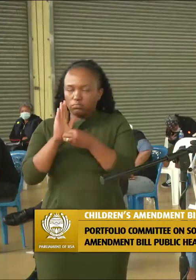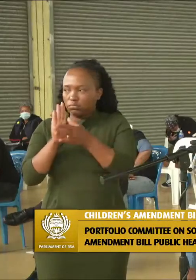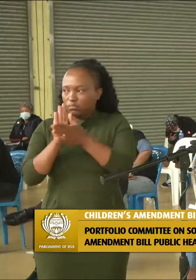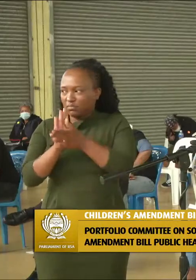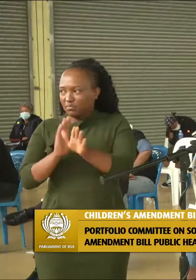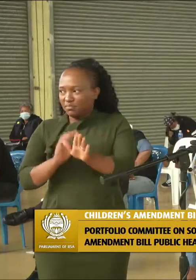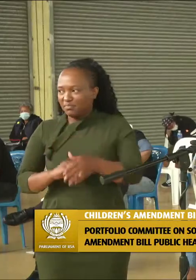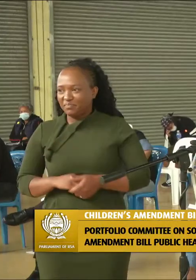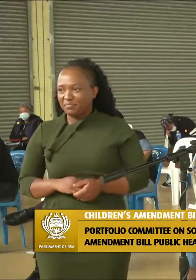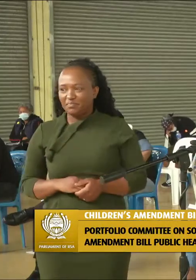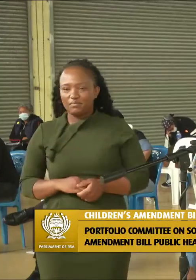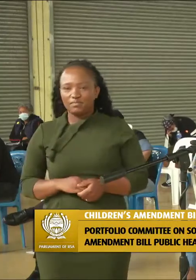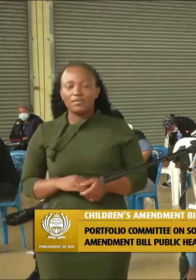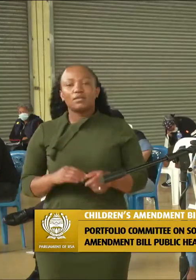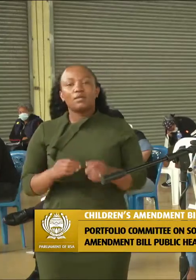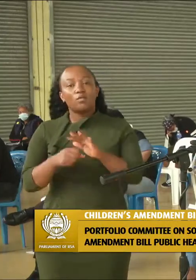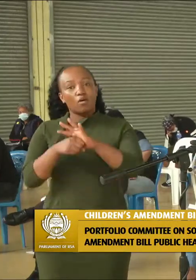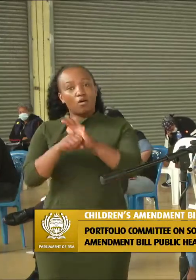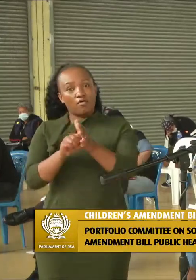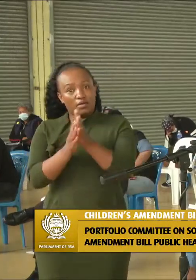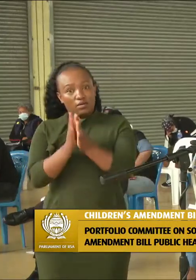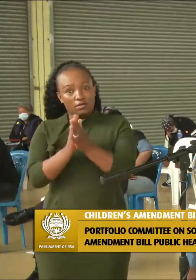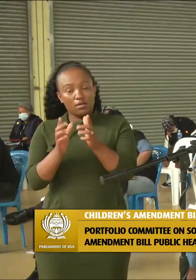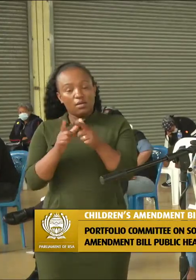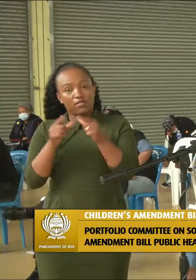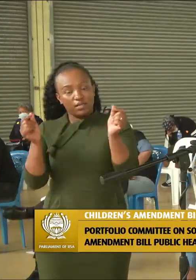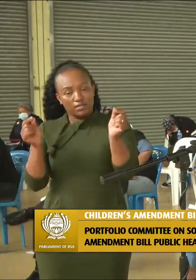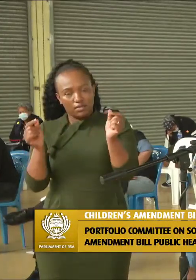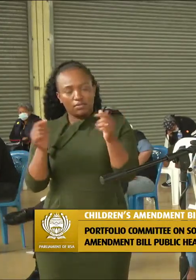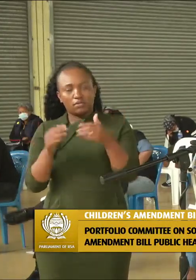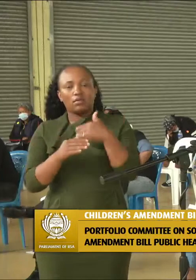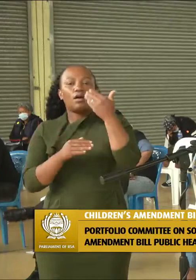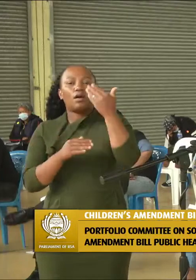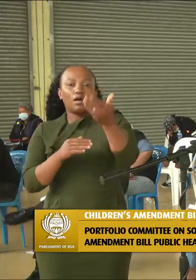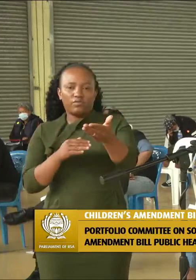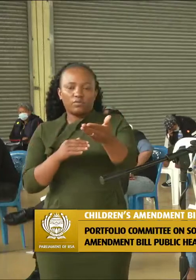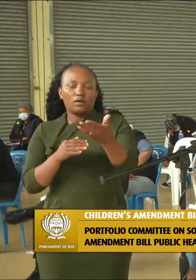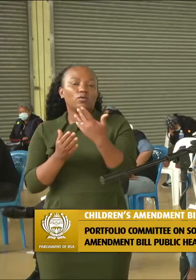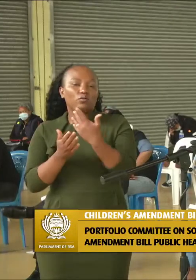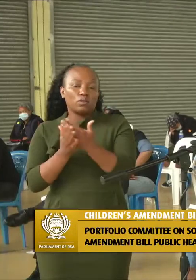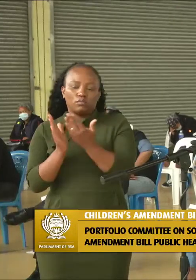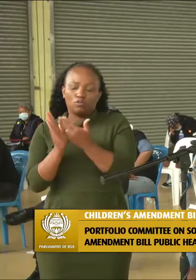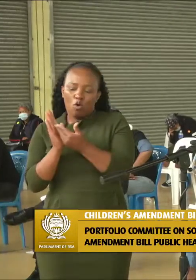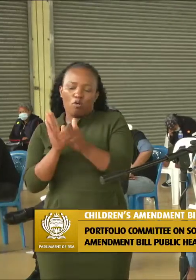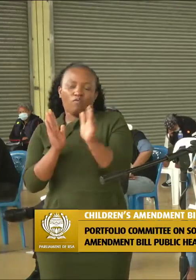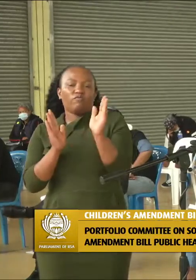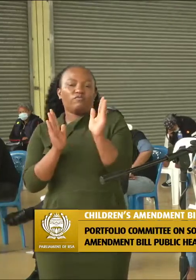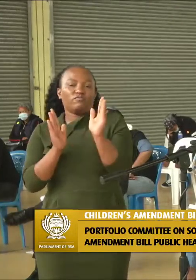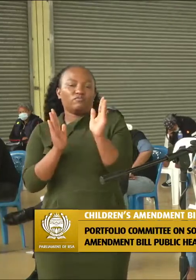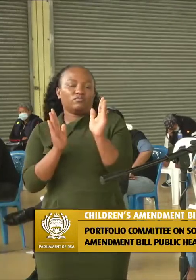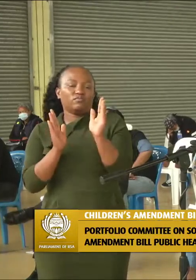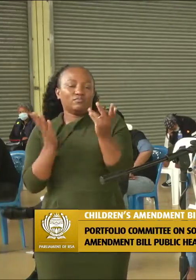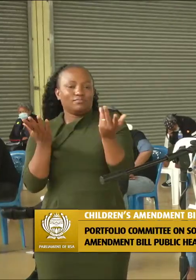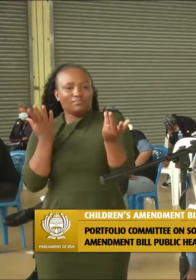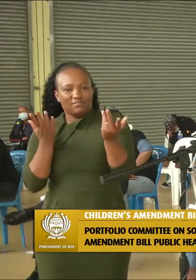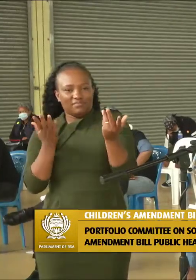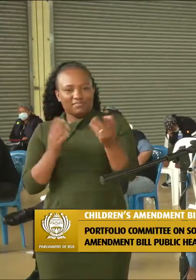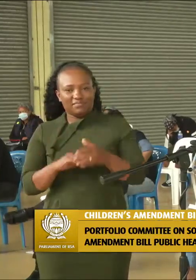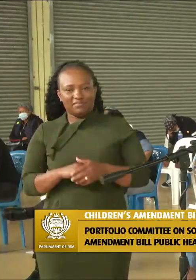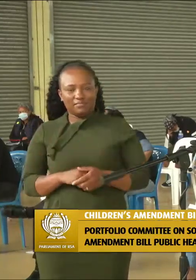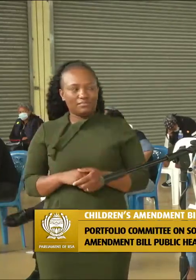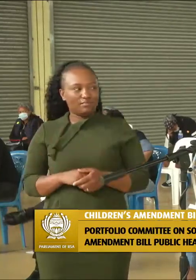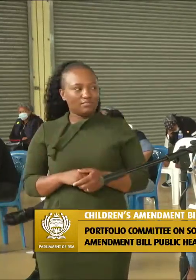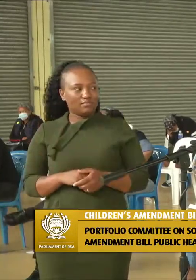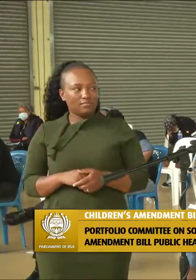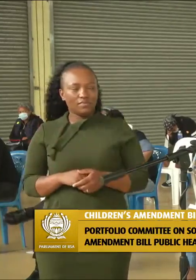ukuthi masiphelile iCovid ngesikhathi esingasazi kube mhlambe ibibhekwe ke futhi leyo ndaba. Mhlambe